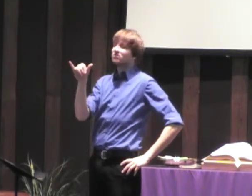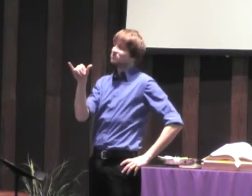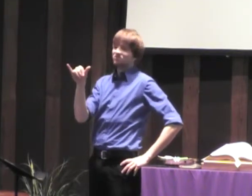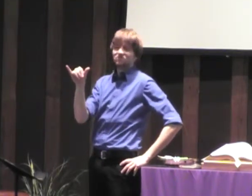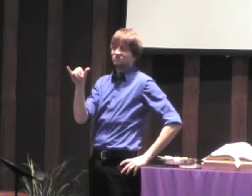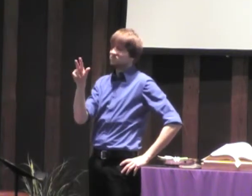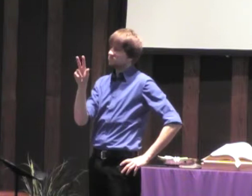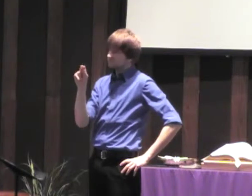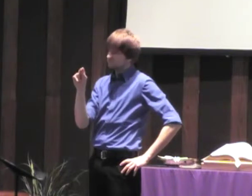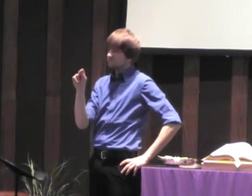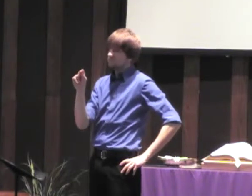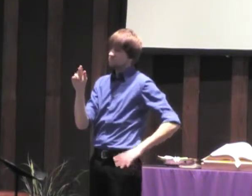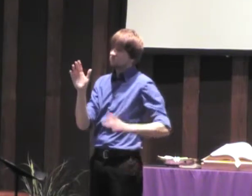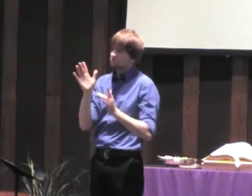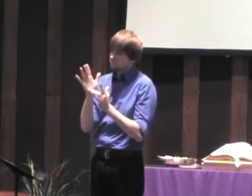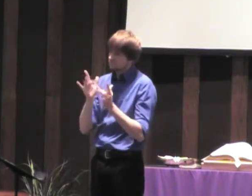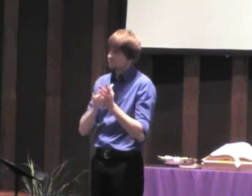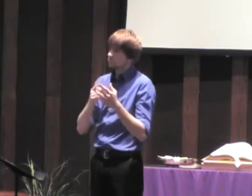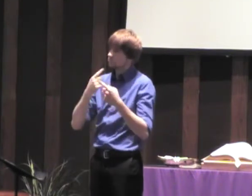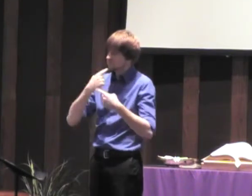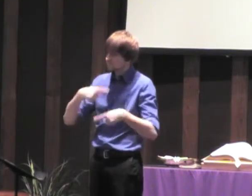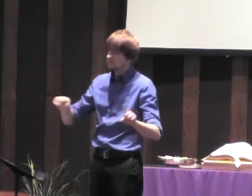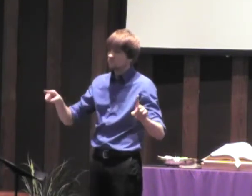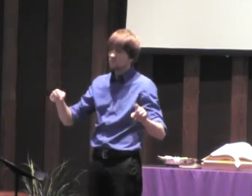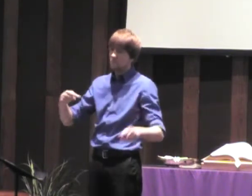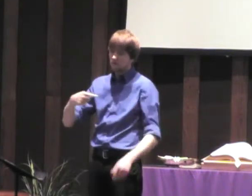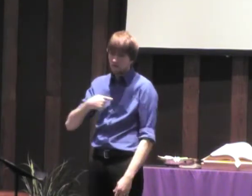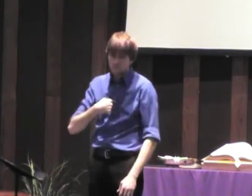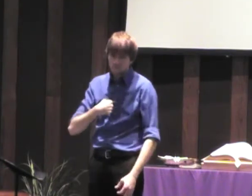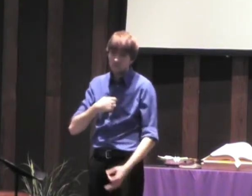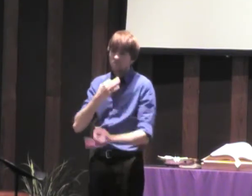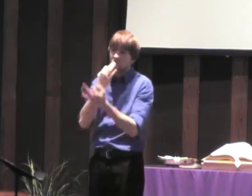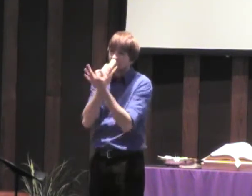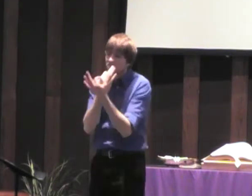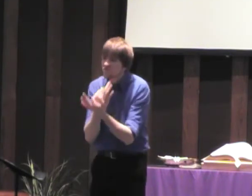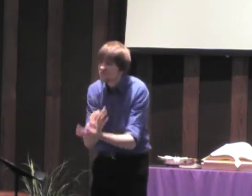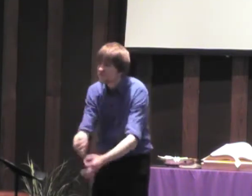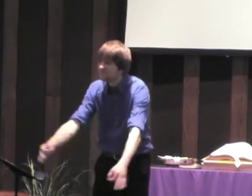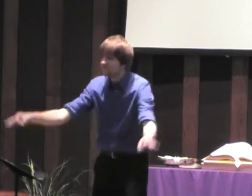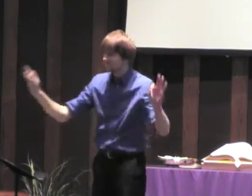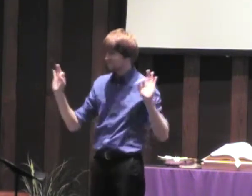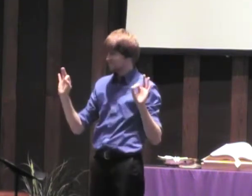A person who thought they were stuck forever. But Jesus